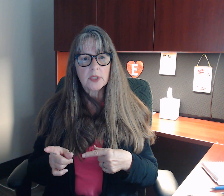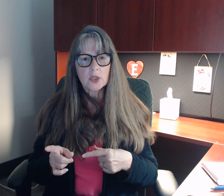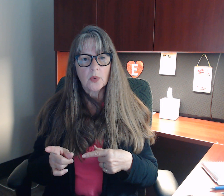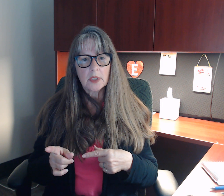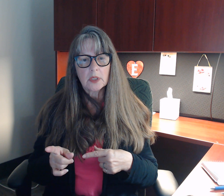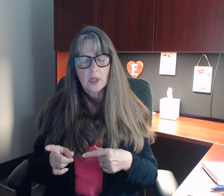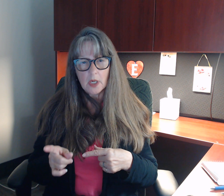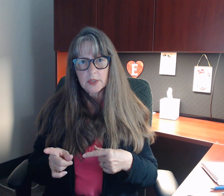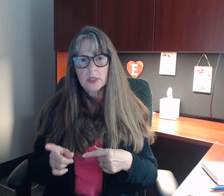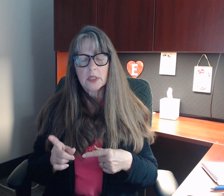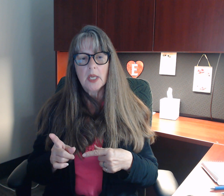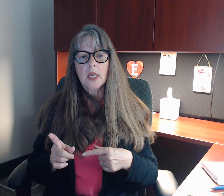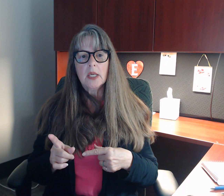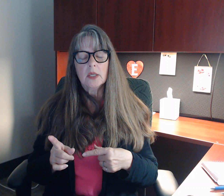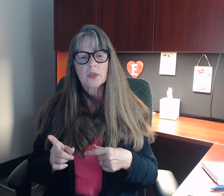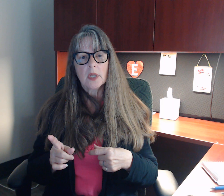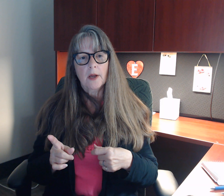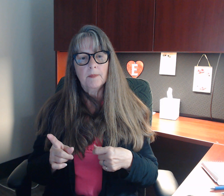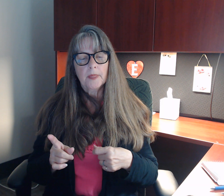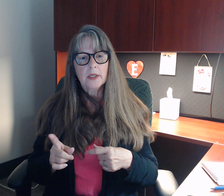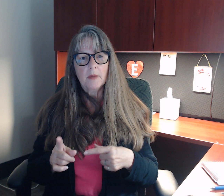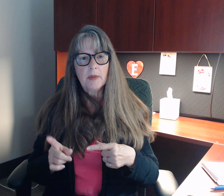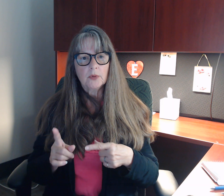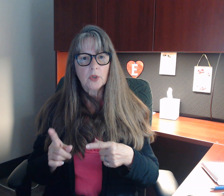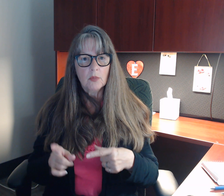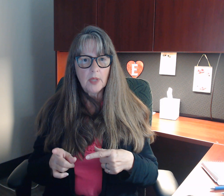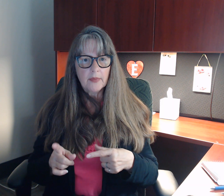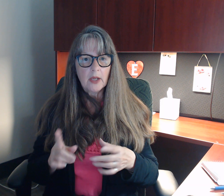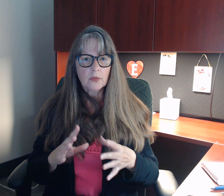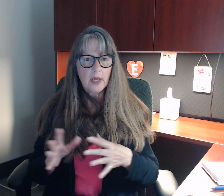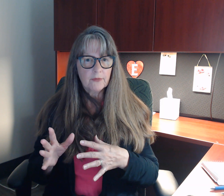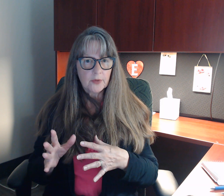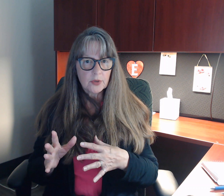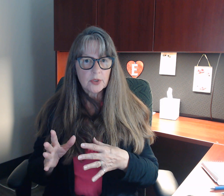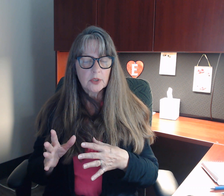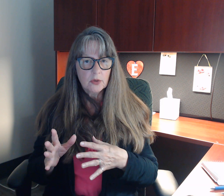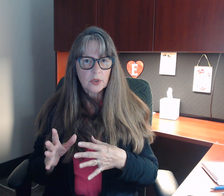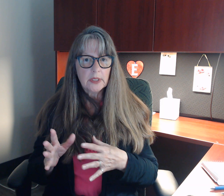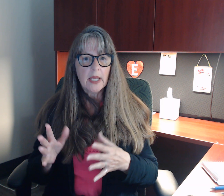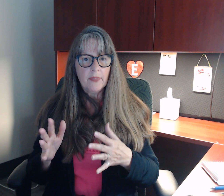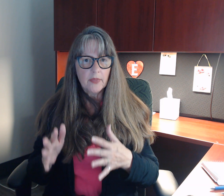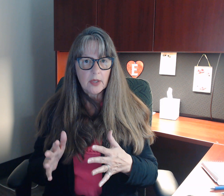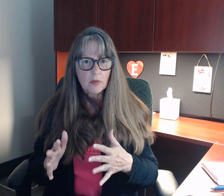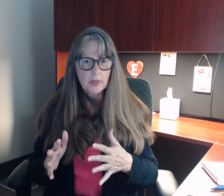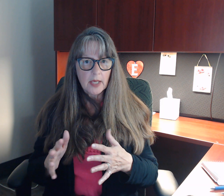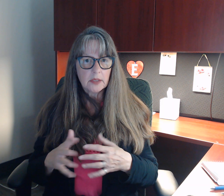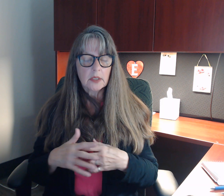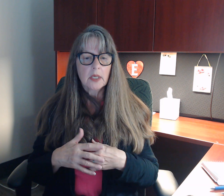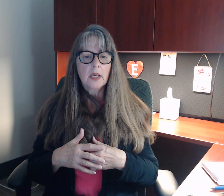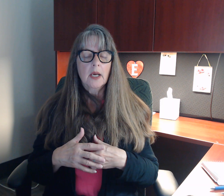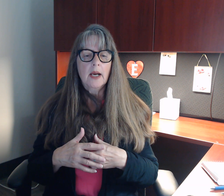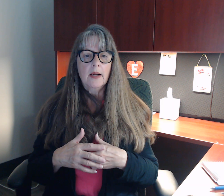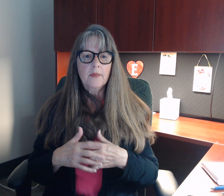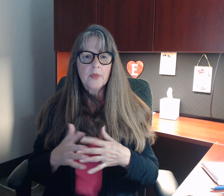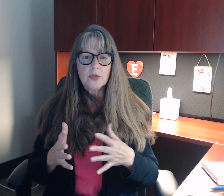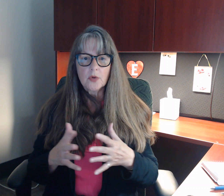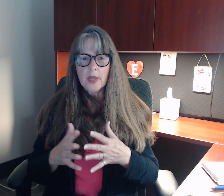what it causes, is deaf people to go blind. They go deaf first usually, and then they go blind. And so they have